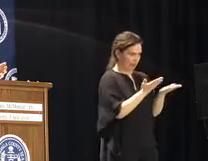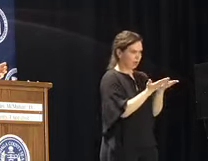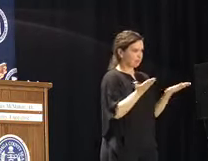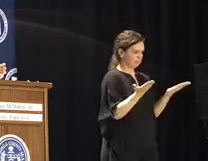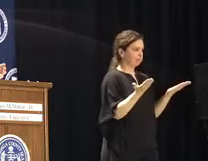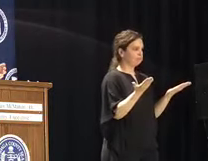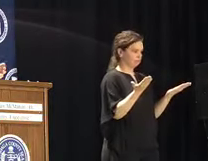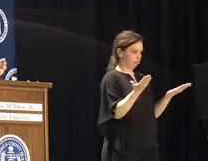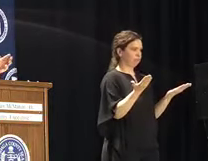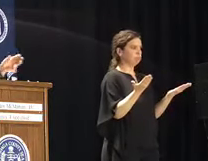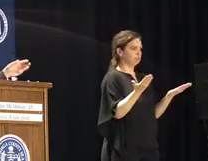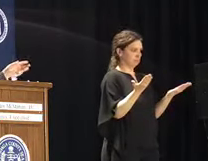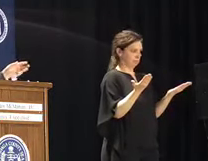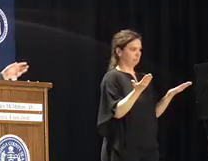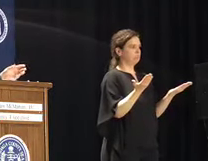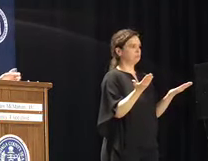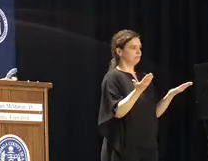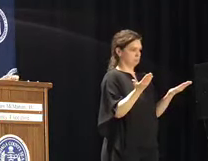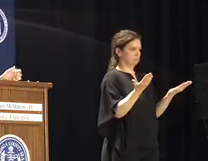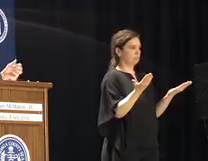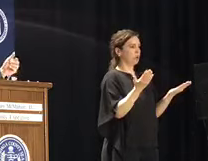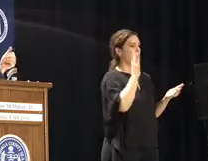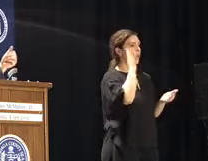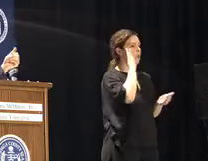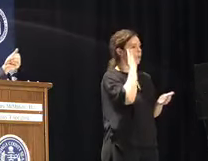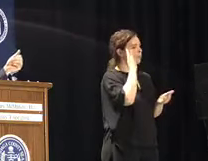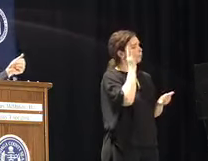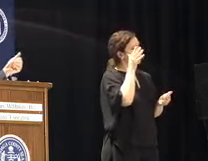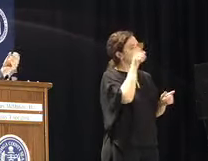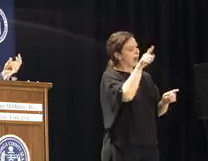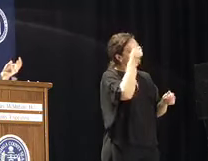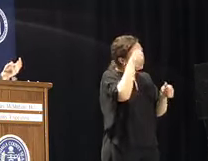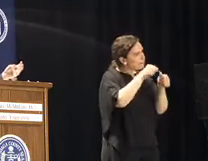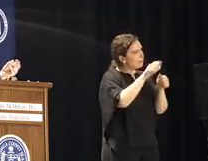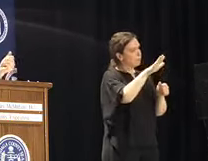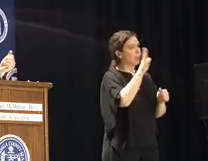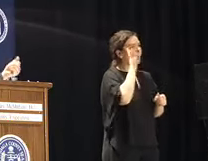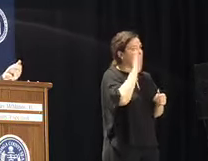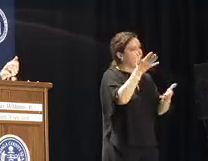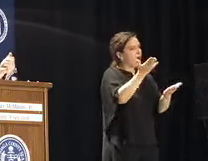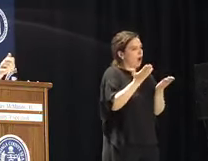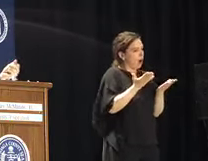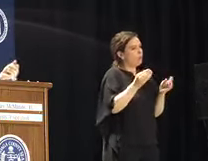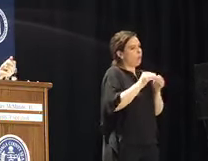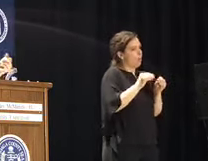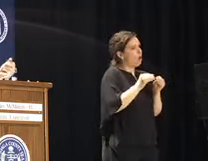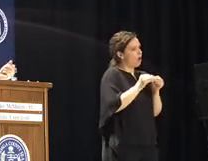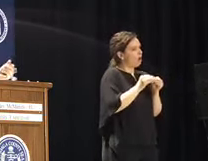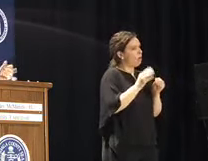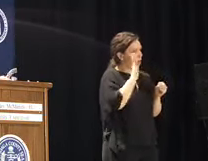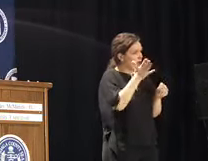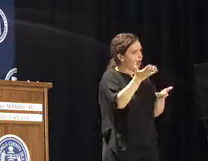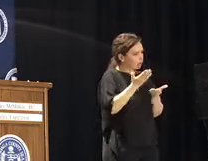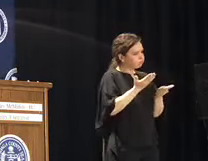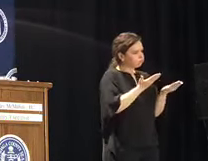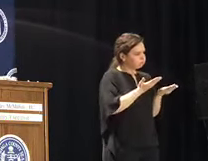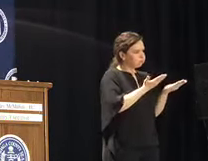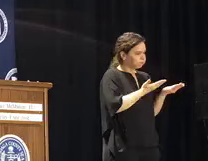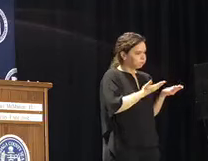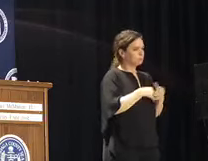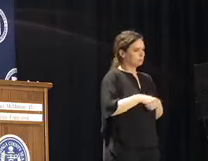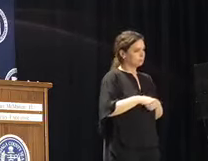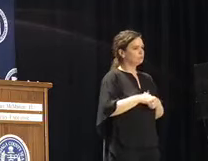backlog that has been reported on from the first 3 days, the 16th, the 17th, and 18th,